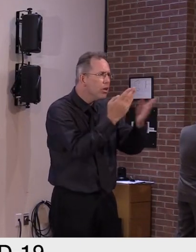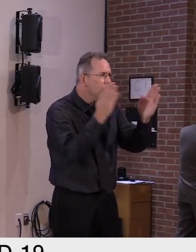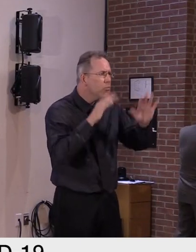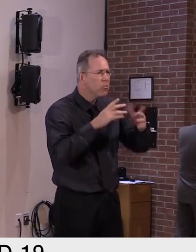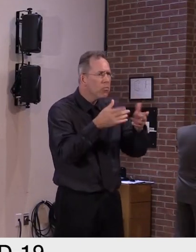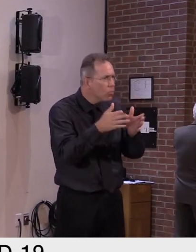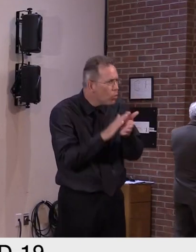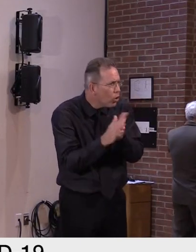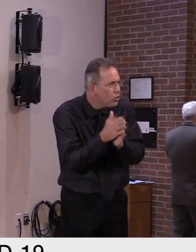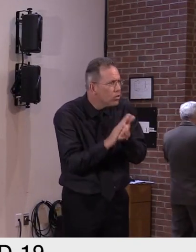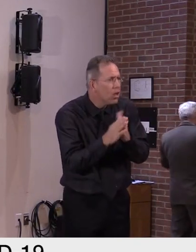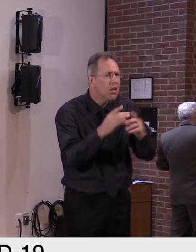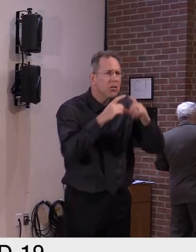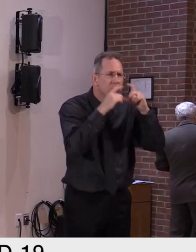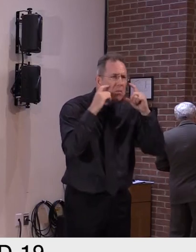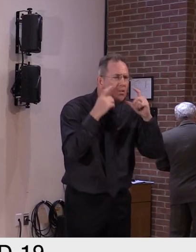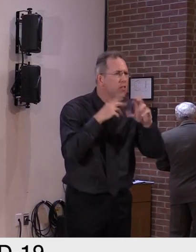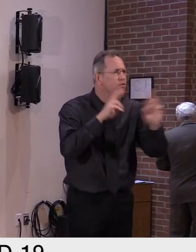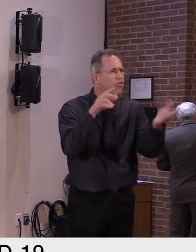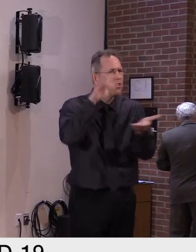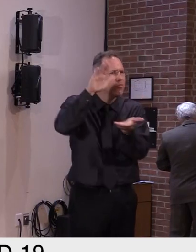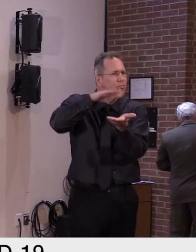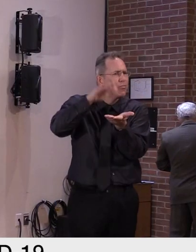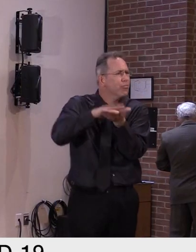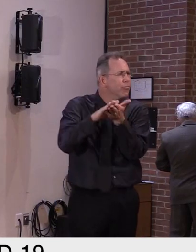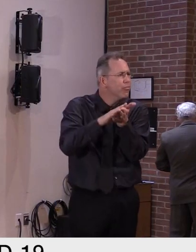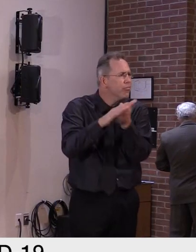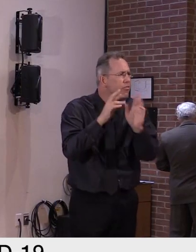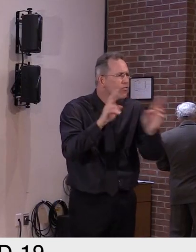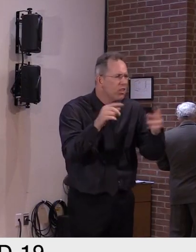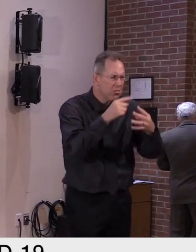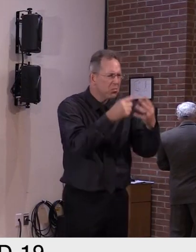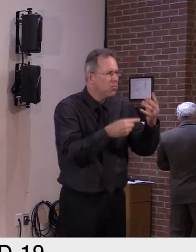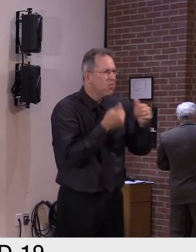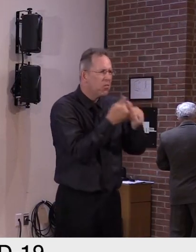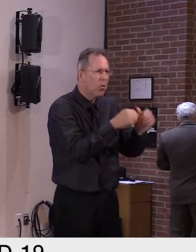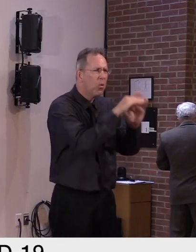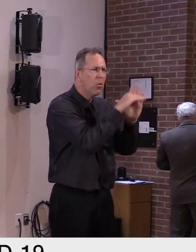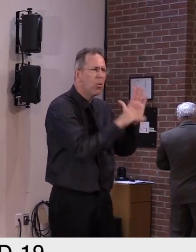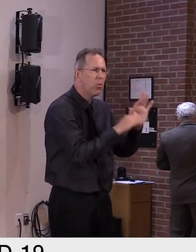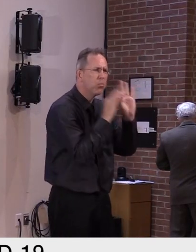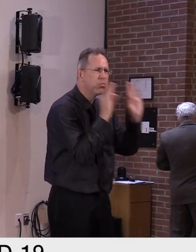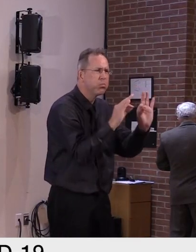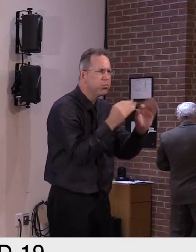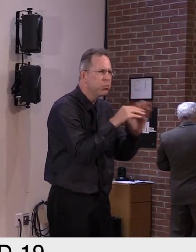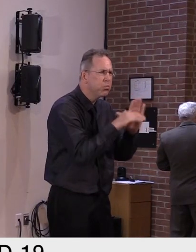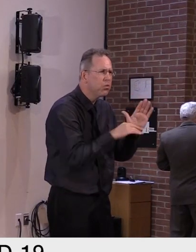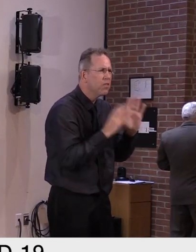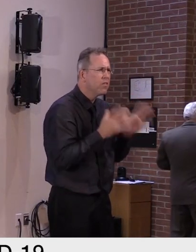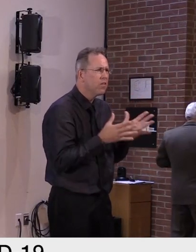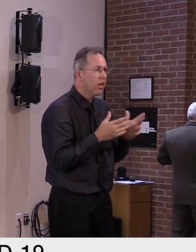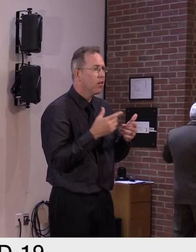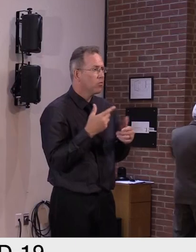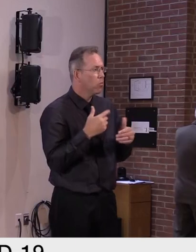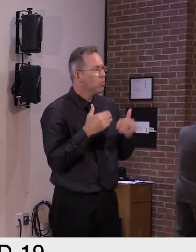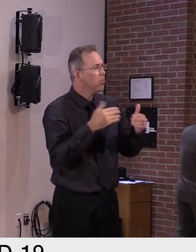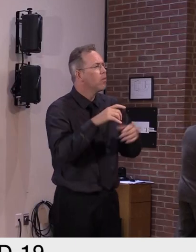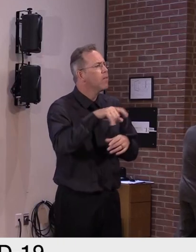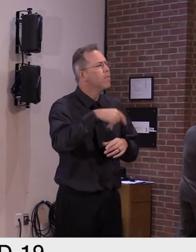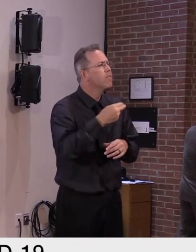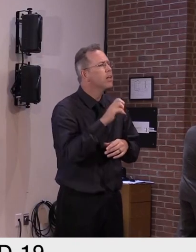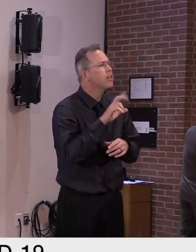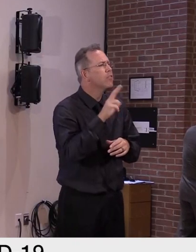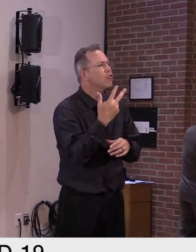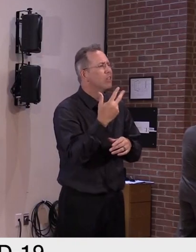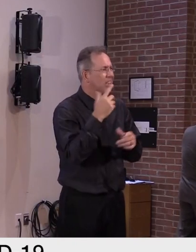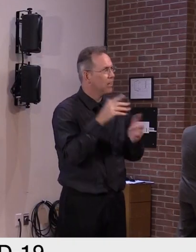or as we get into this phase 3, how they utilize cafeterias, gym classes, etc.